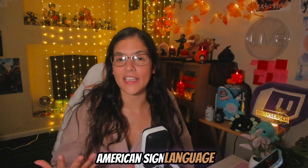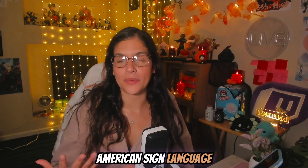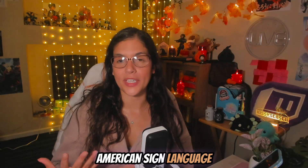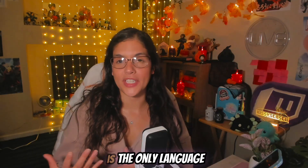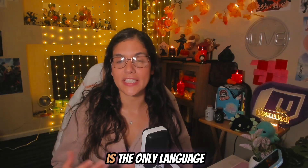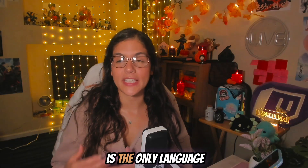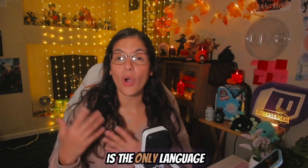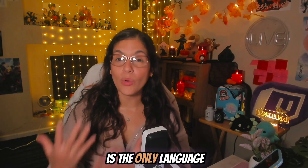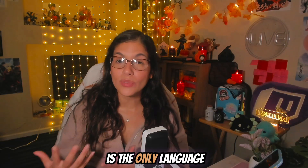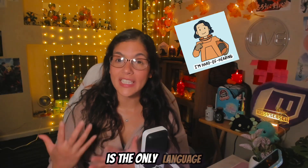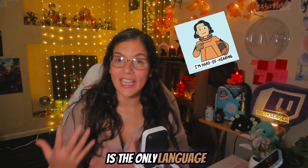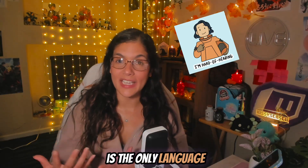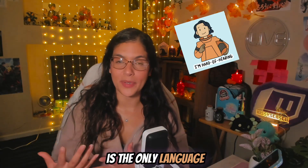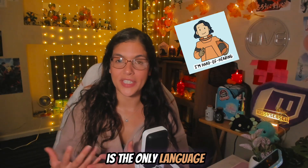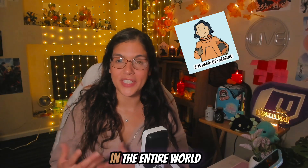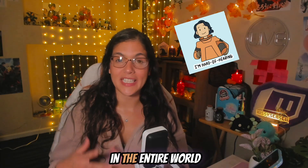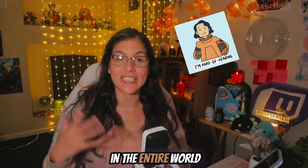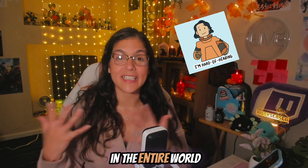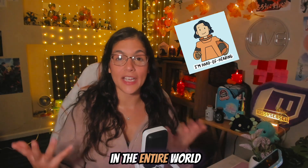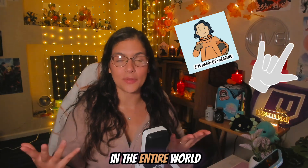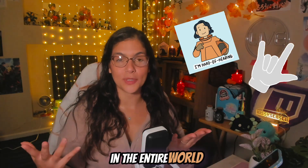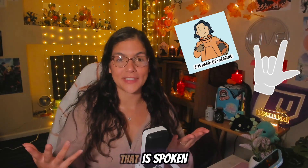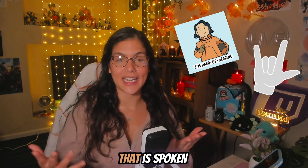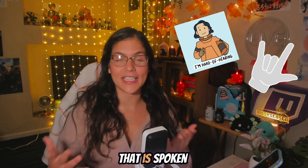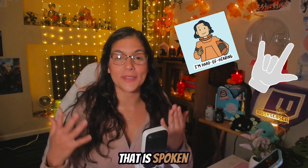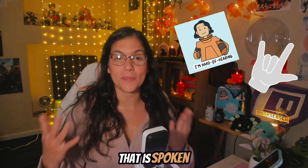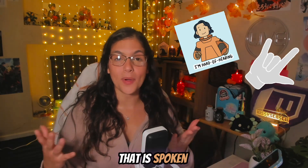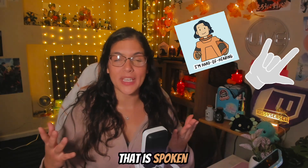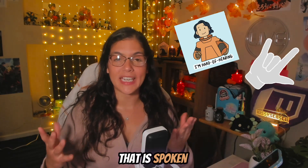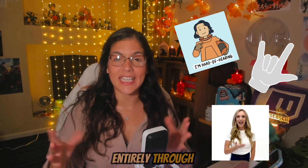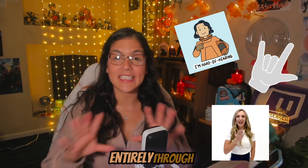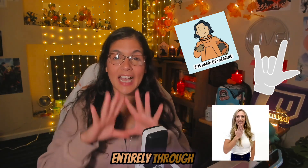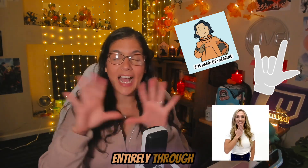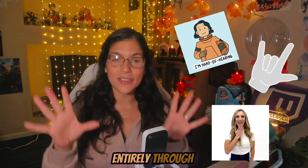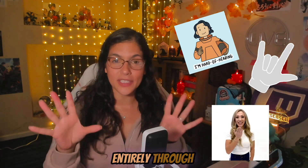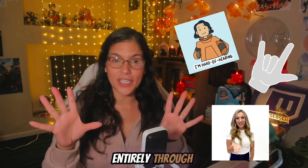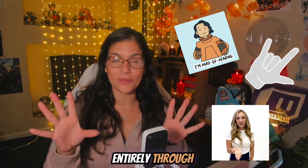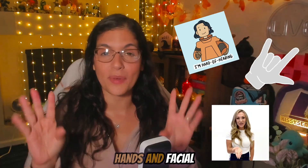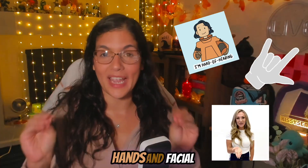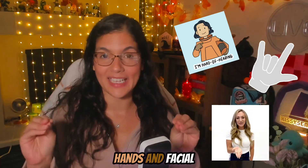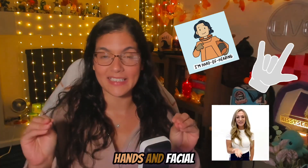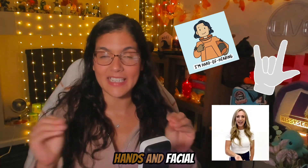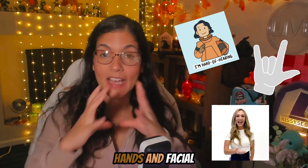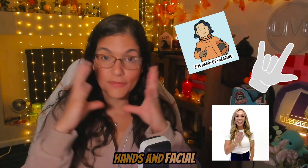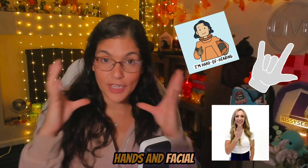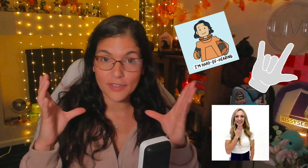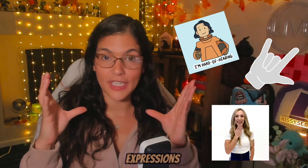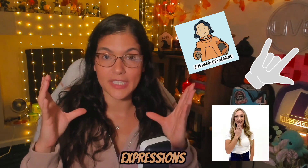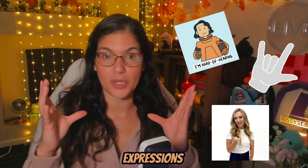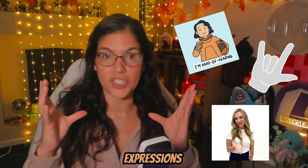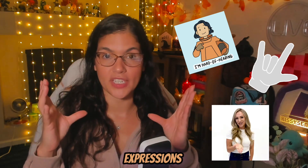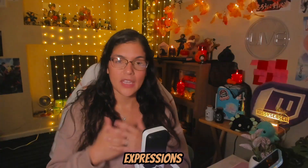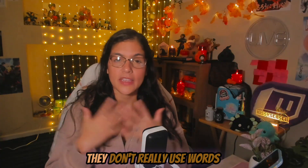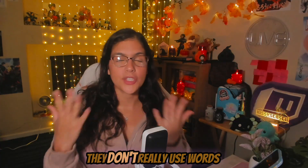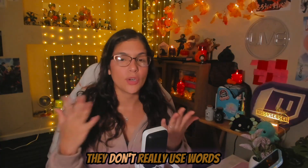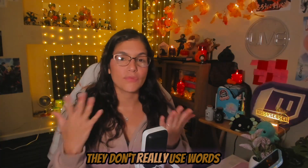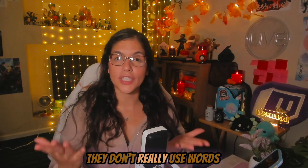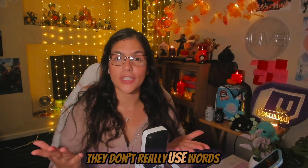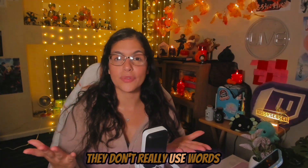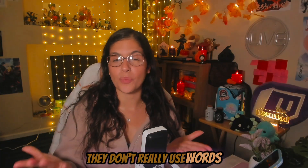Language is the only language in the entire world that is spoken entirely through hands and facial expressions. They don't really use words